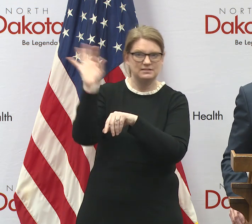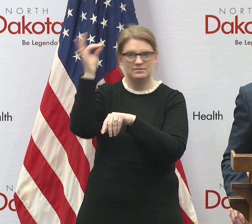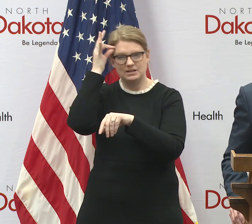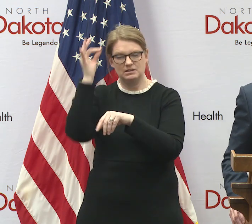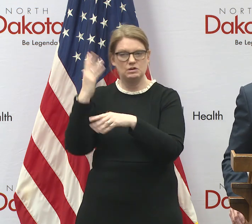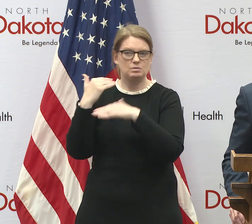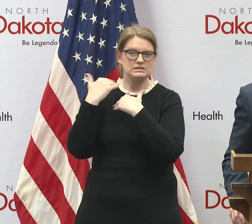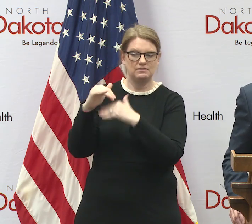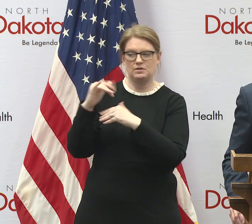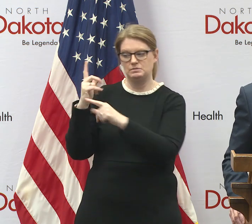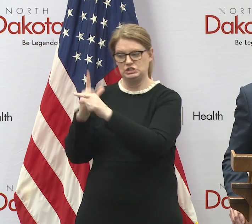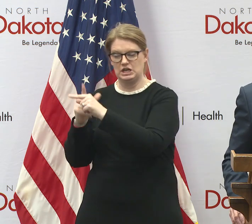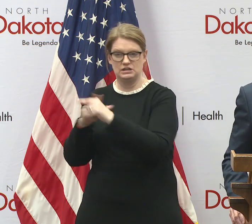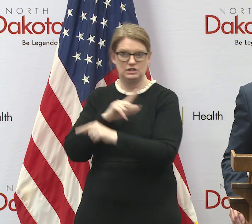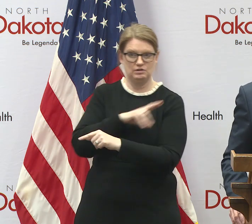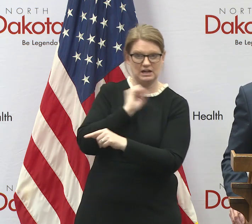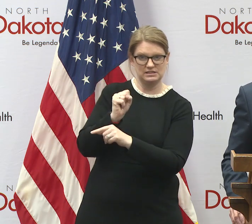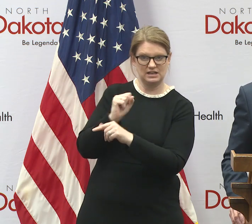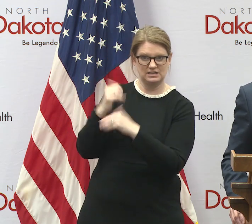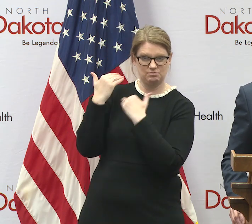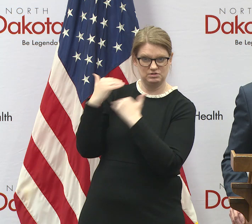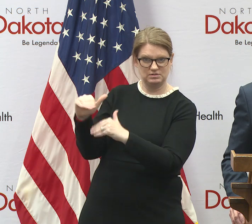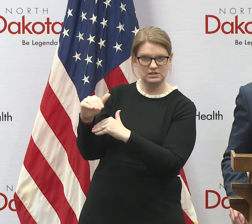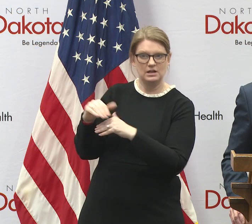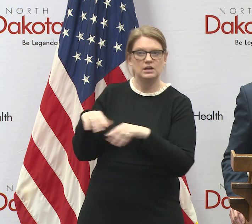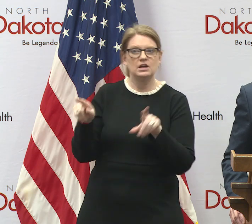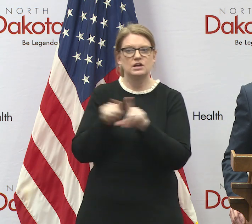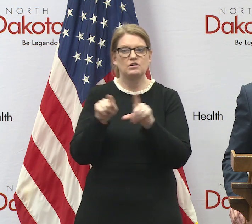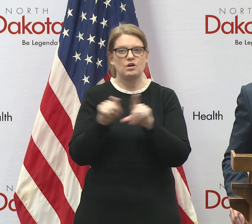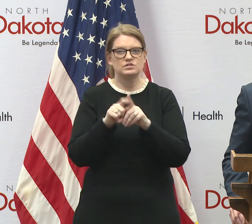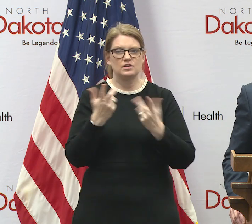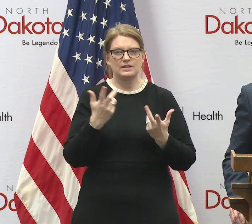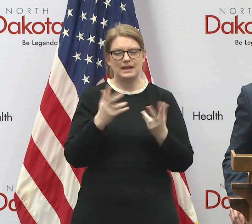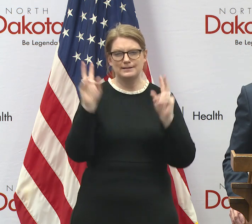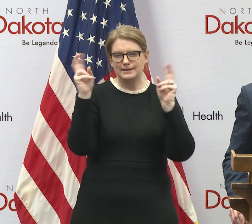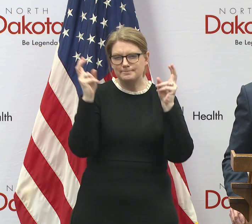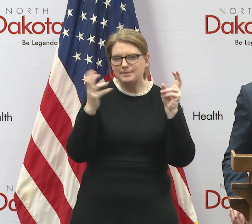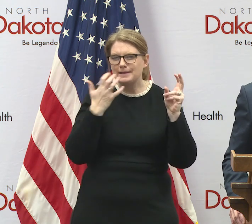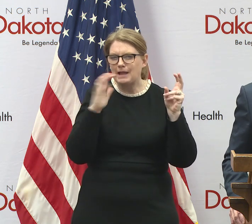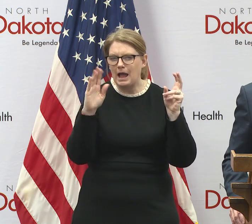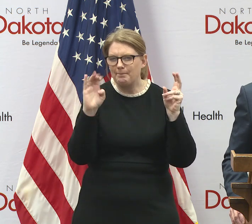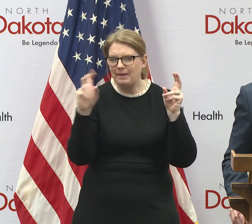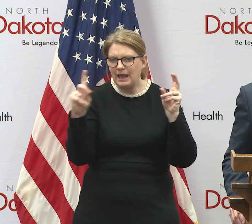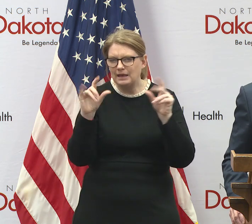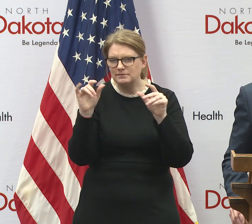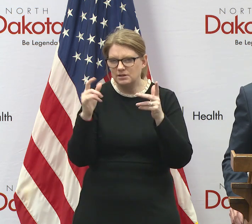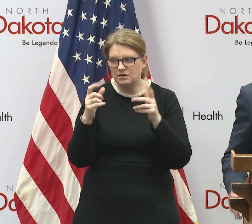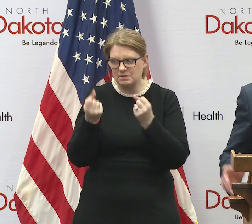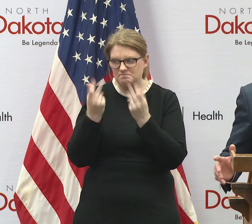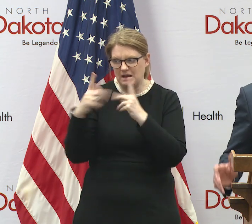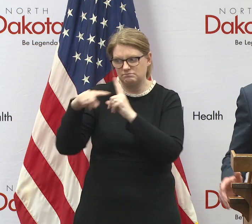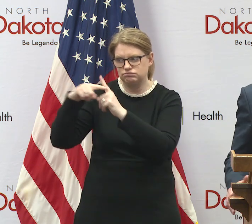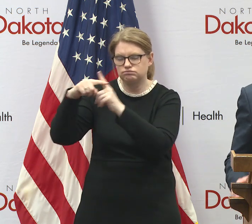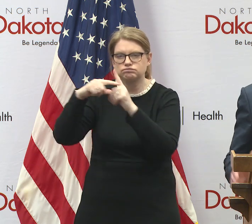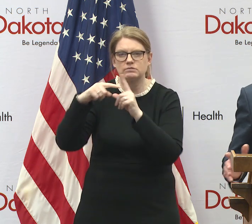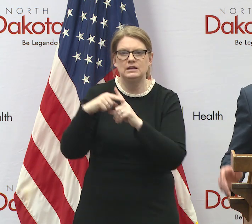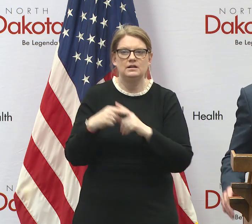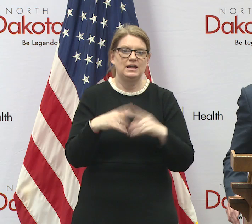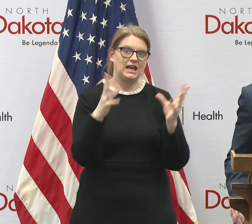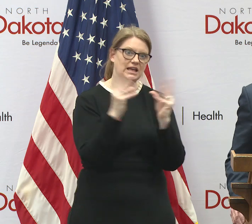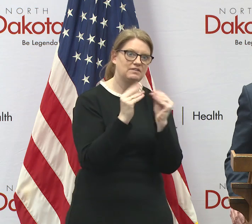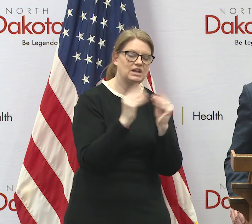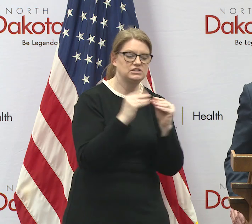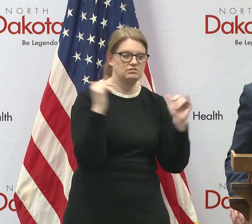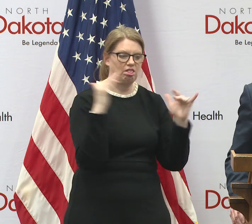United States. And now with the lockdowns in the hotbed areas on the two coasts and conventions being canceled